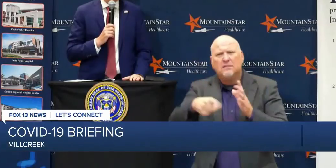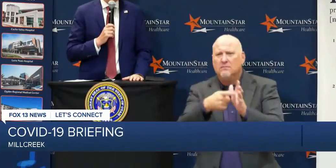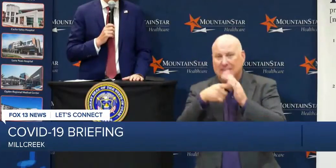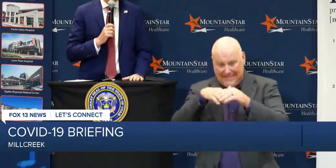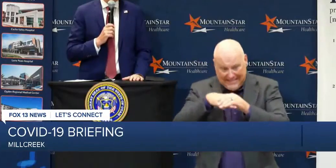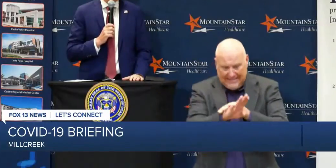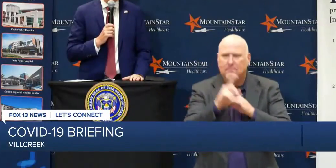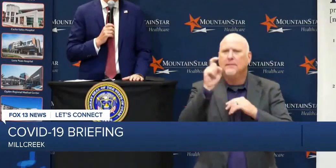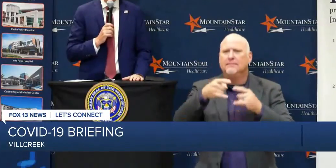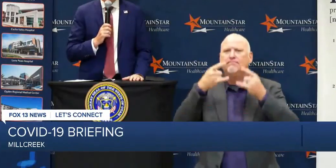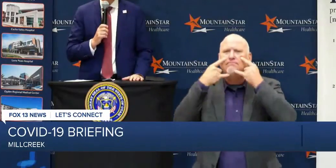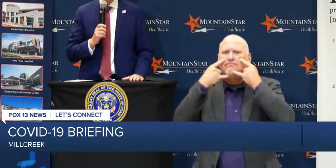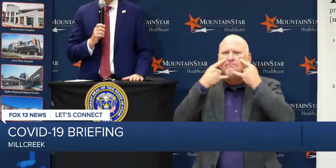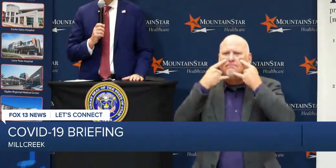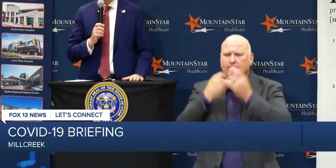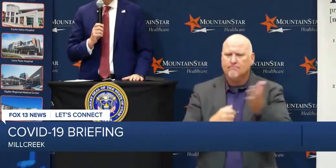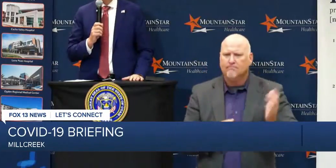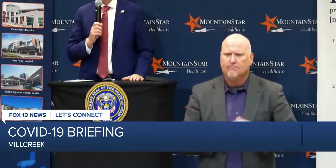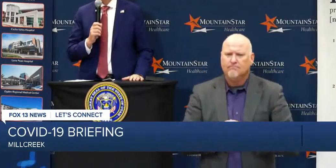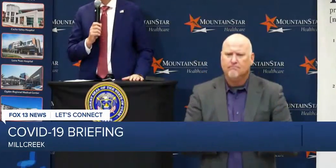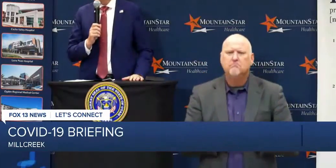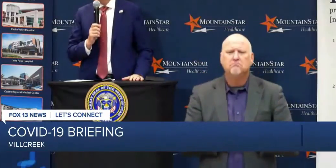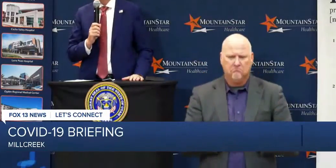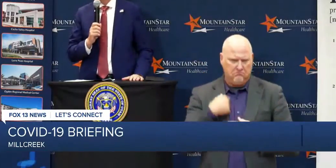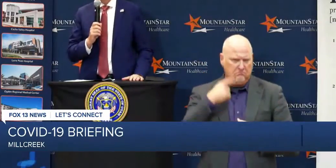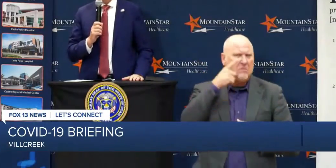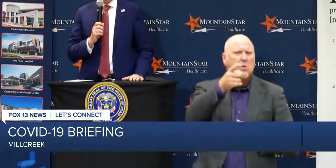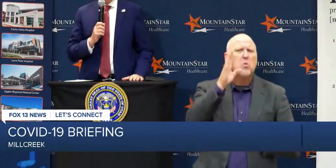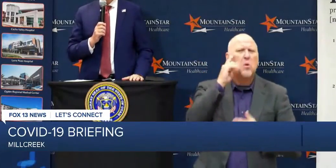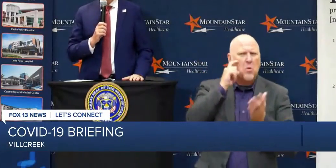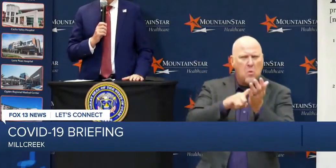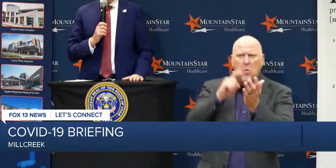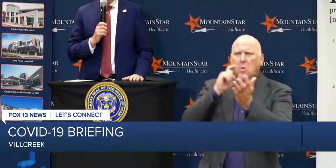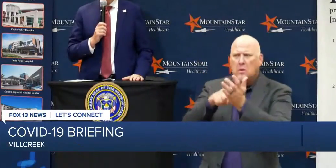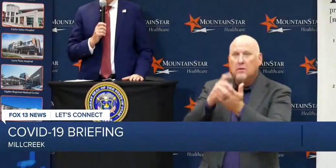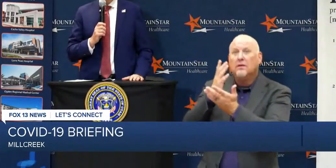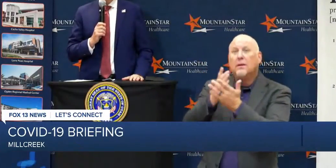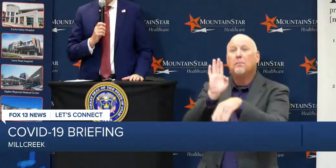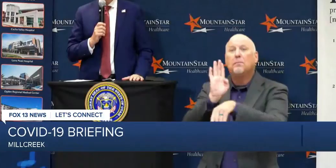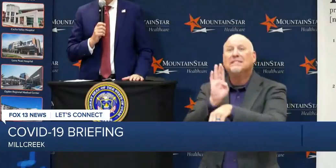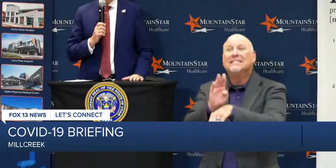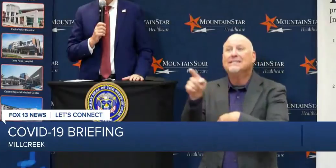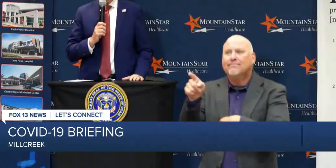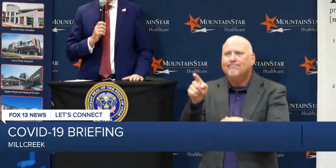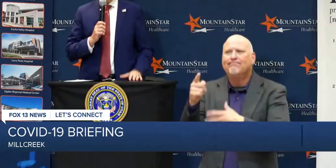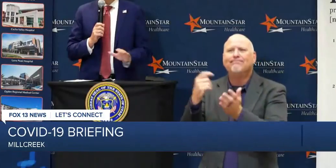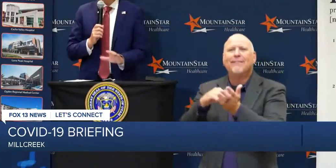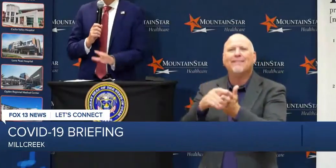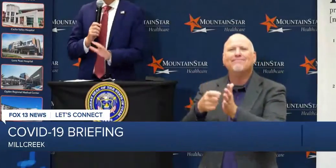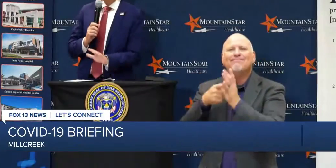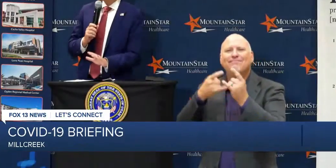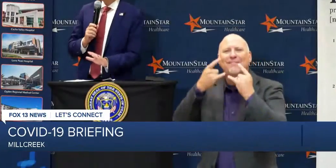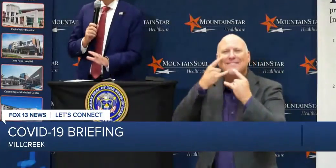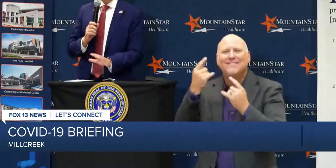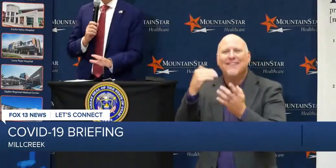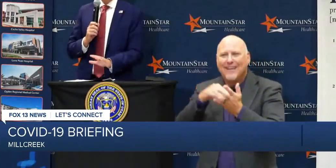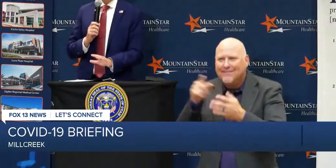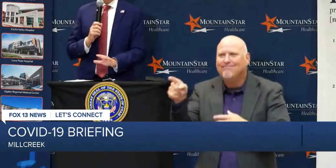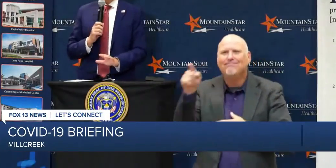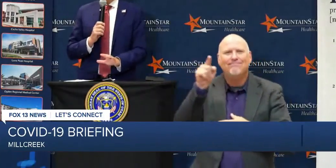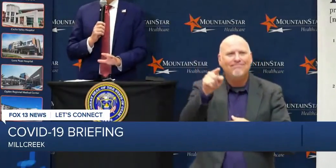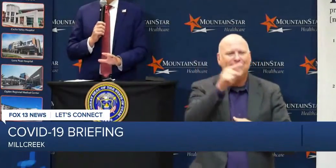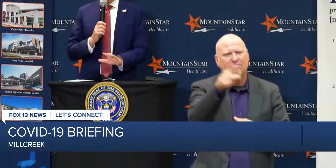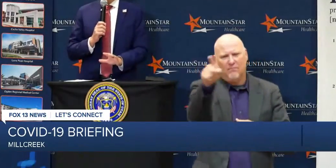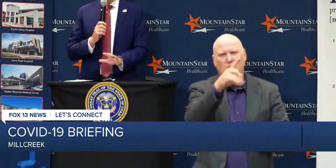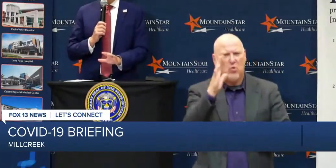And everyone should abide by those requests and wear masks where required to do so. The frustrating thing is